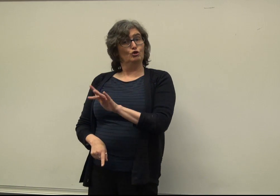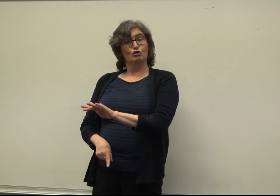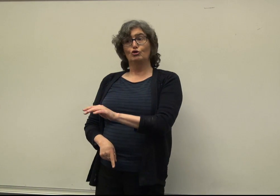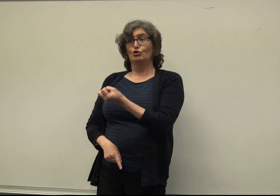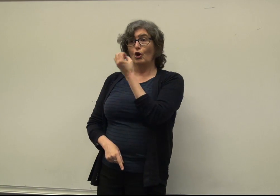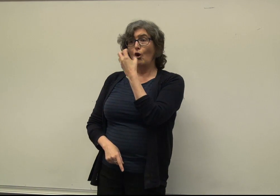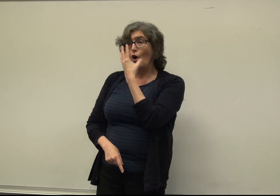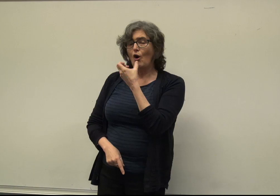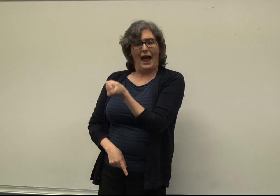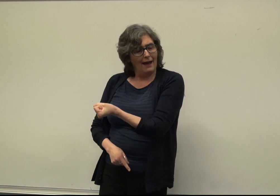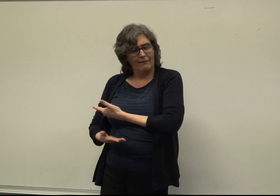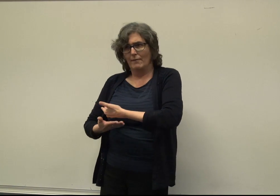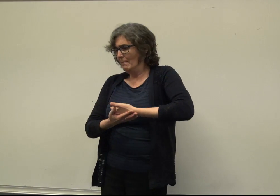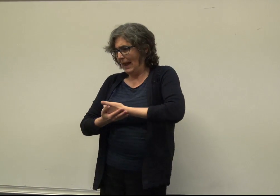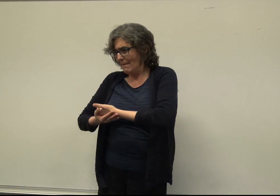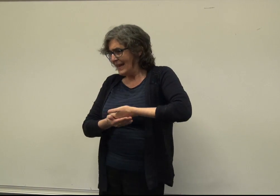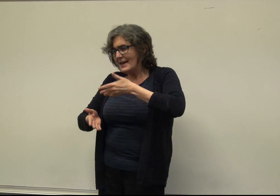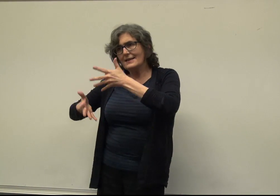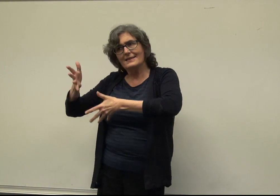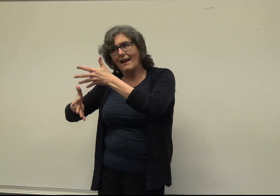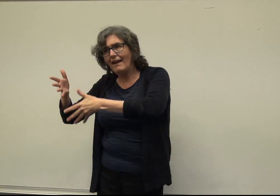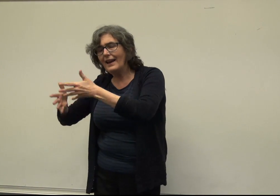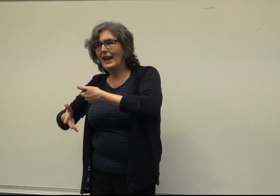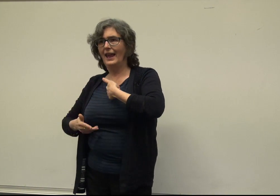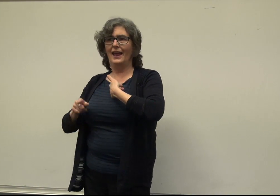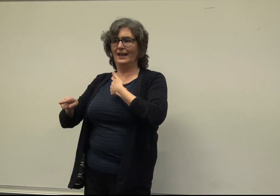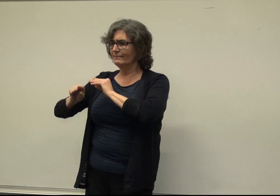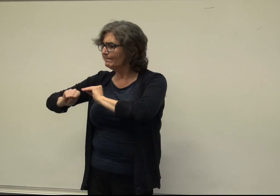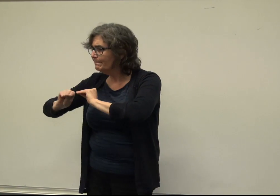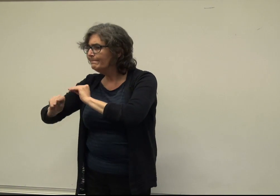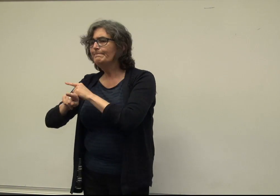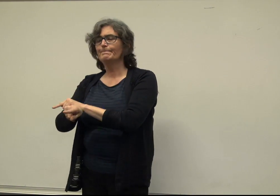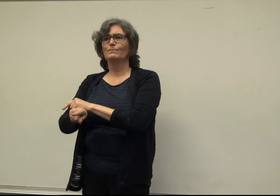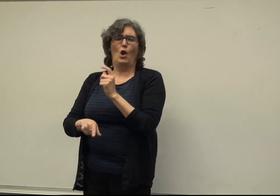signing programs, early sign bilingual reading programs.